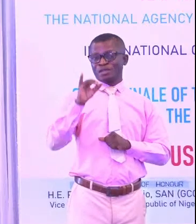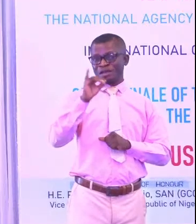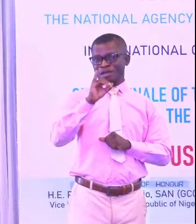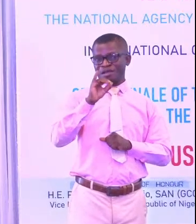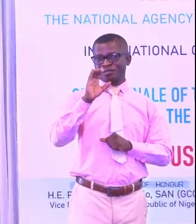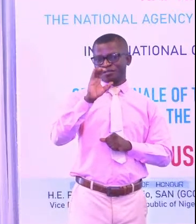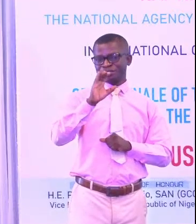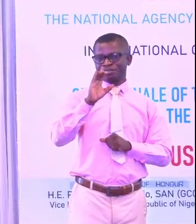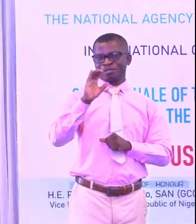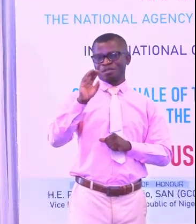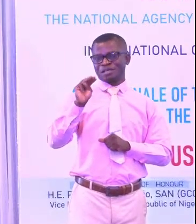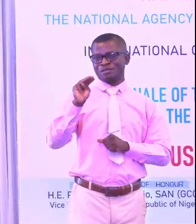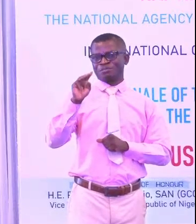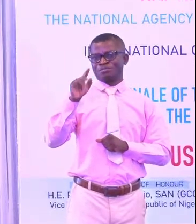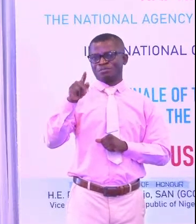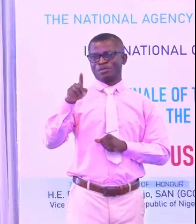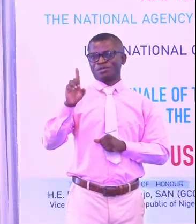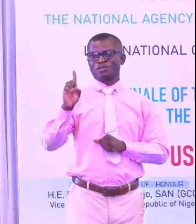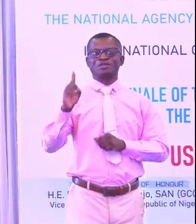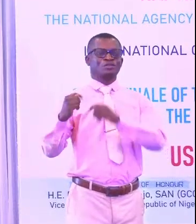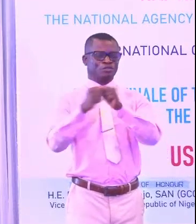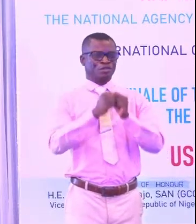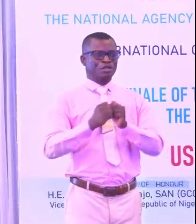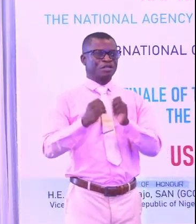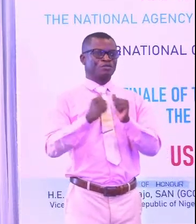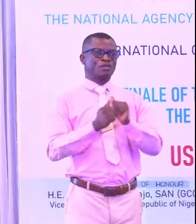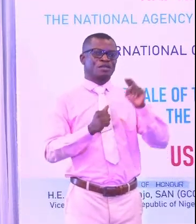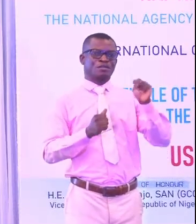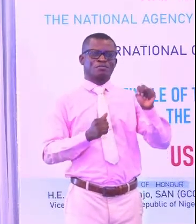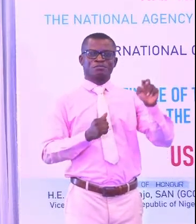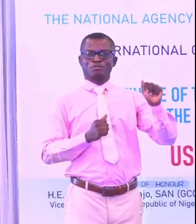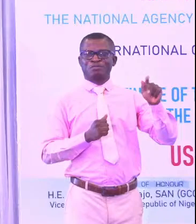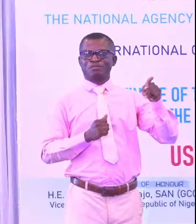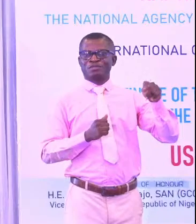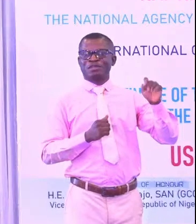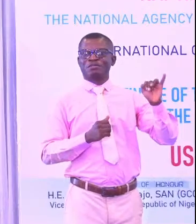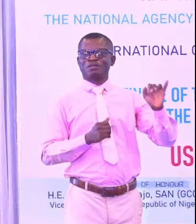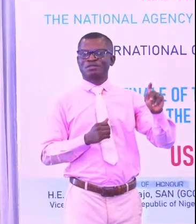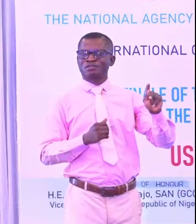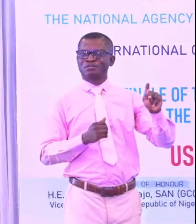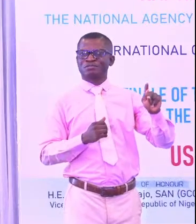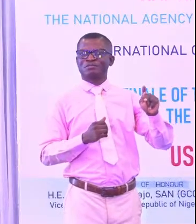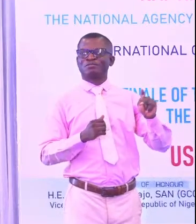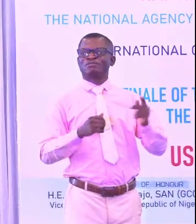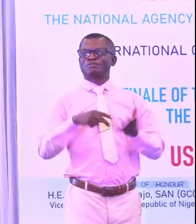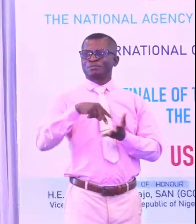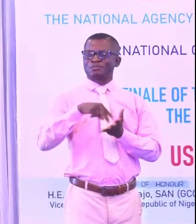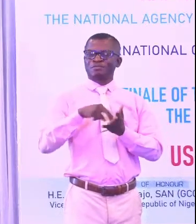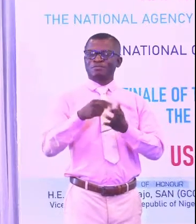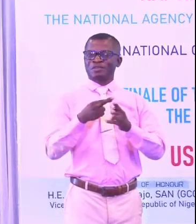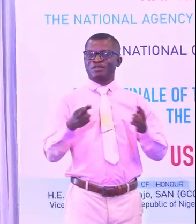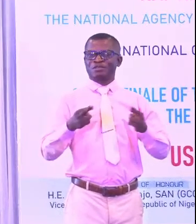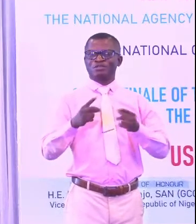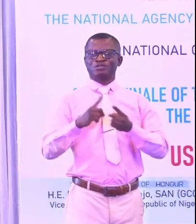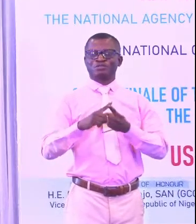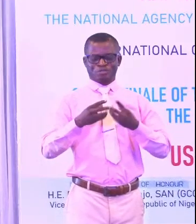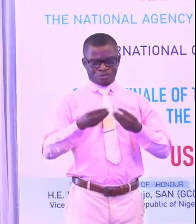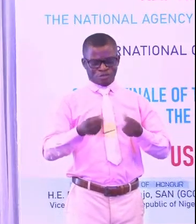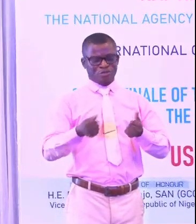ICMPD, together with NAPTIP, stand very firm to address this problem.